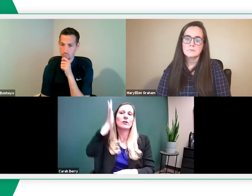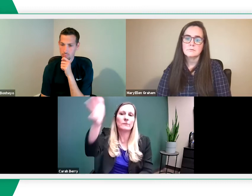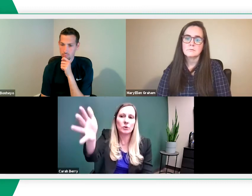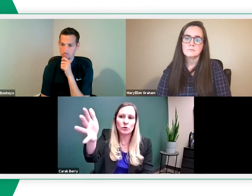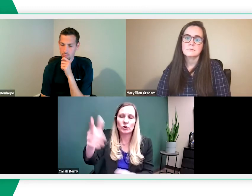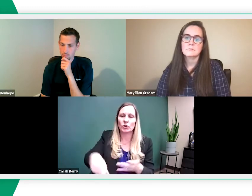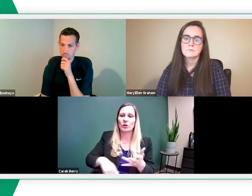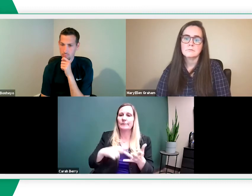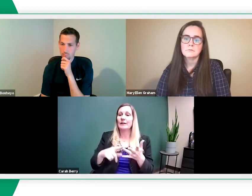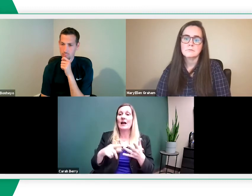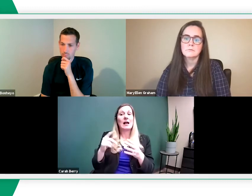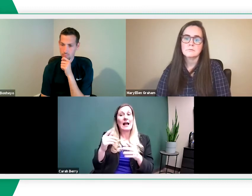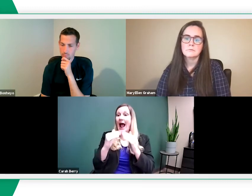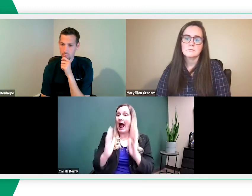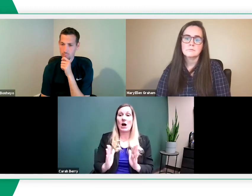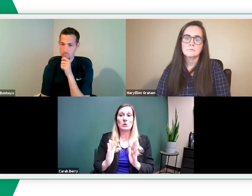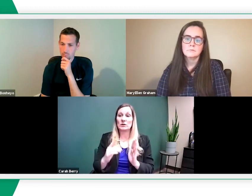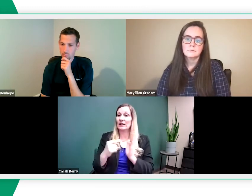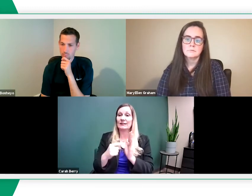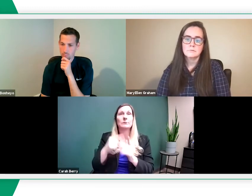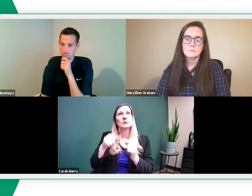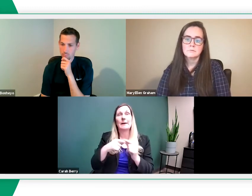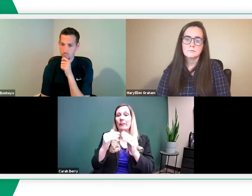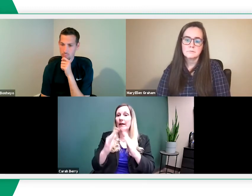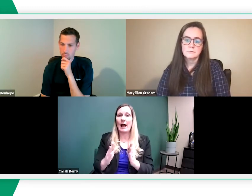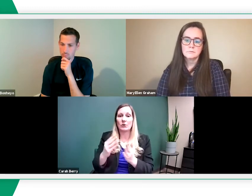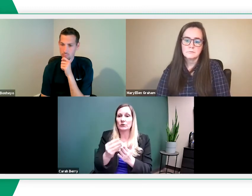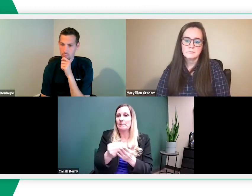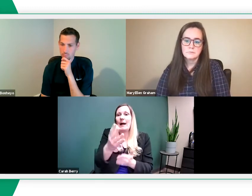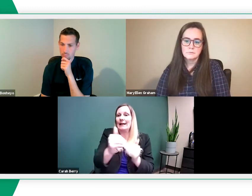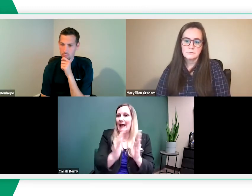They need to be prepared for the future.